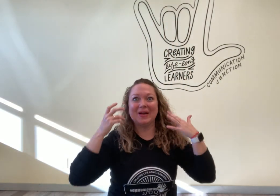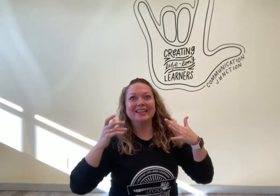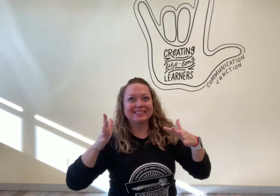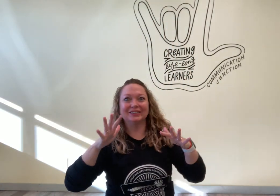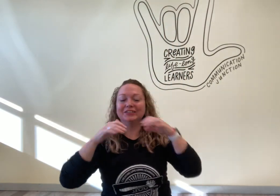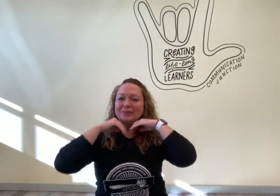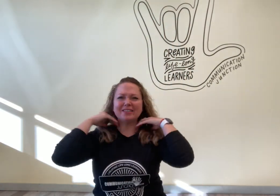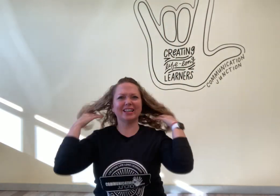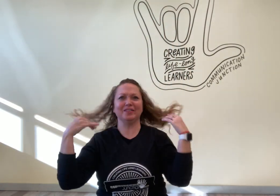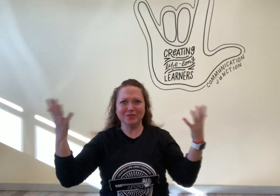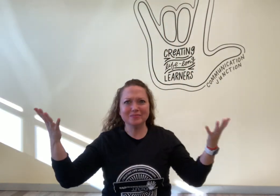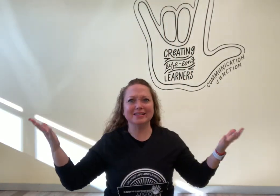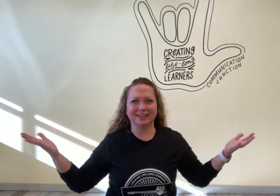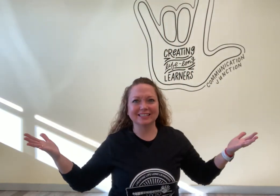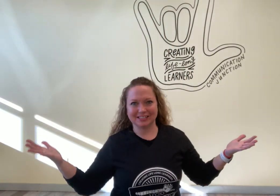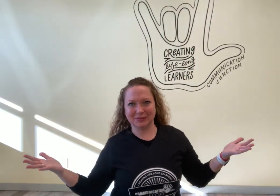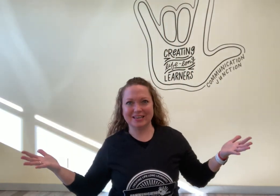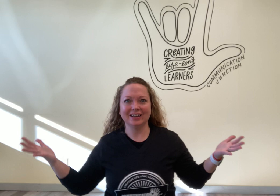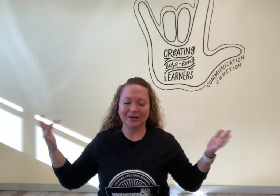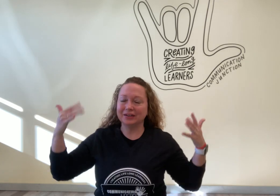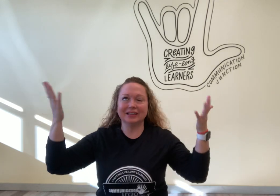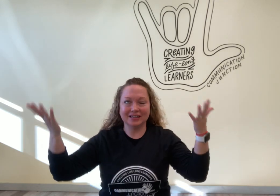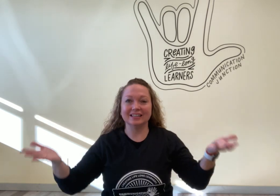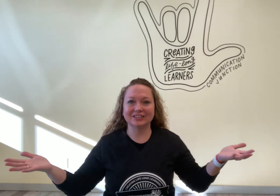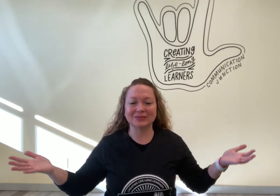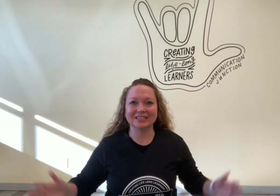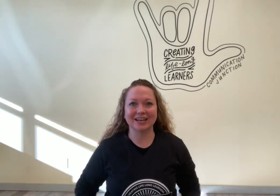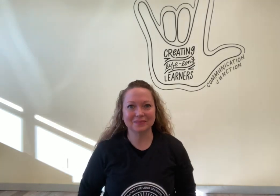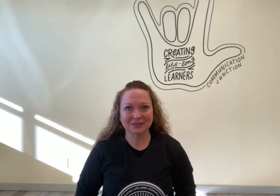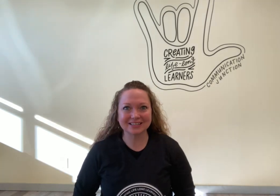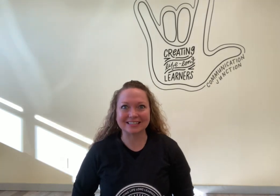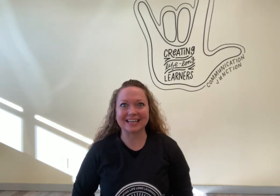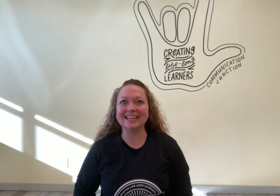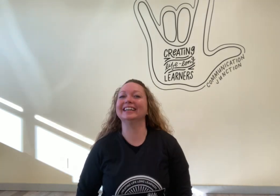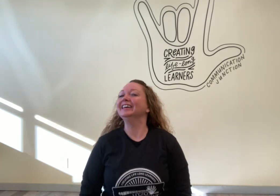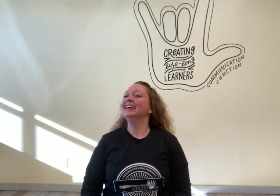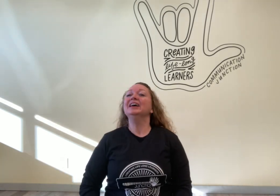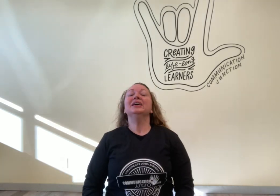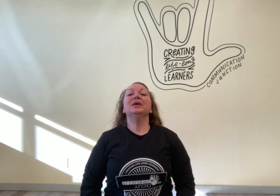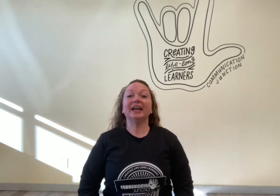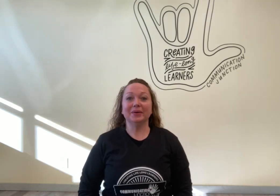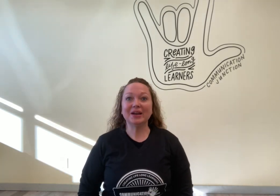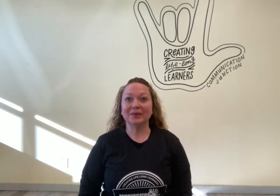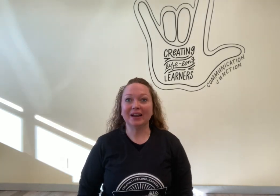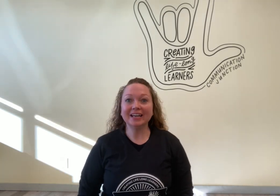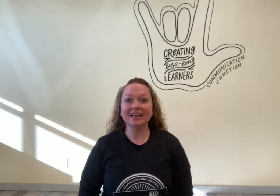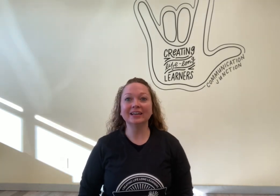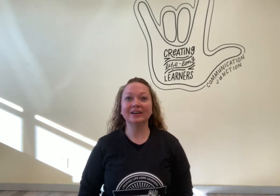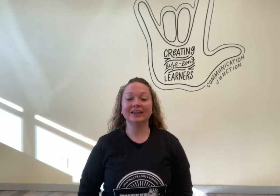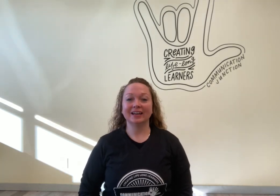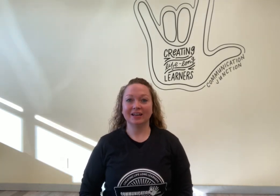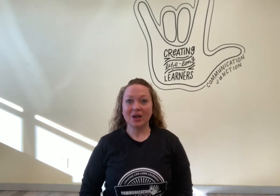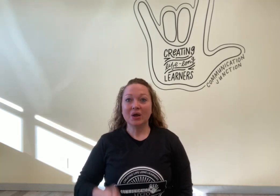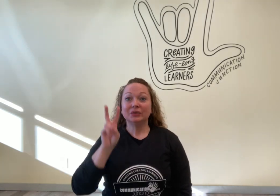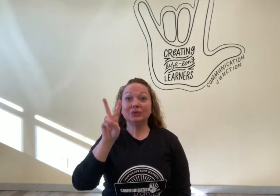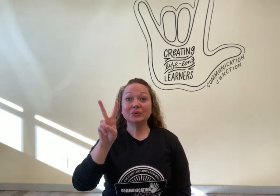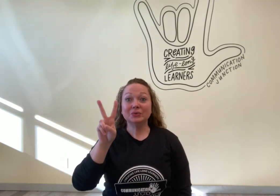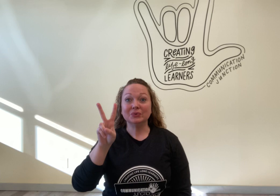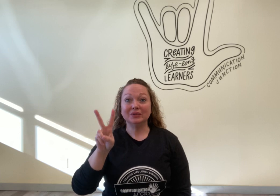So fun. We have a lot of movement songs this week, or in the story time, so that's exciting. Okay, here we go. Ready? 2